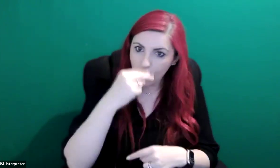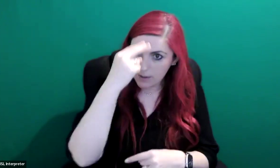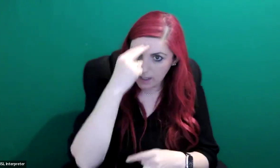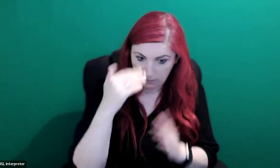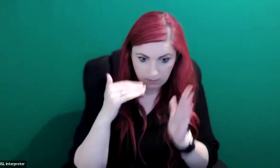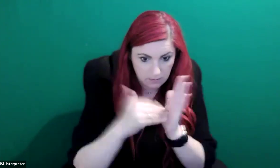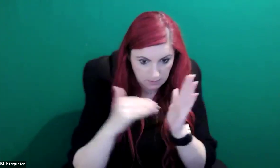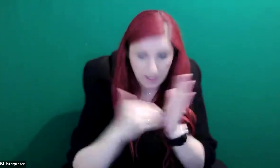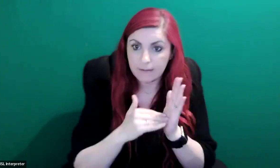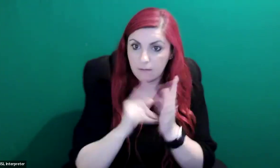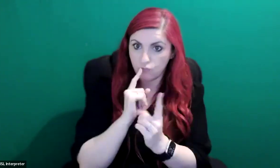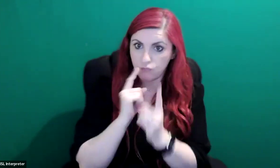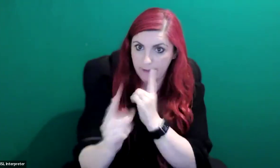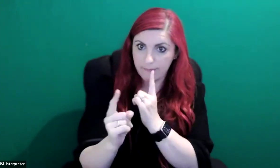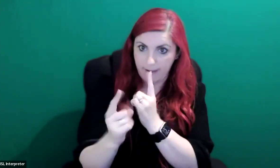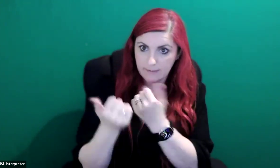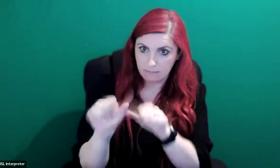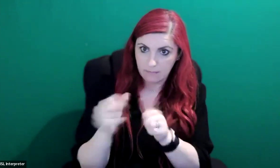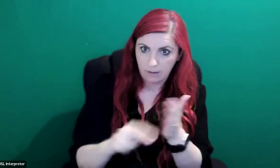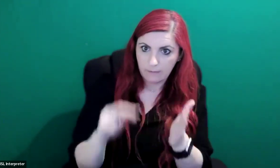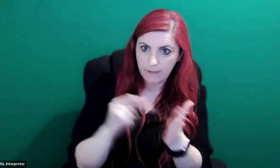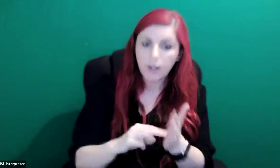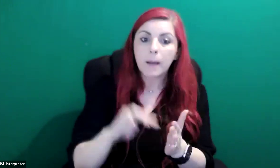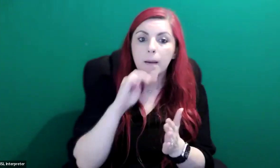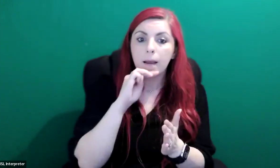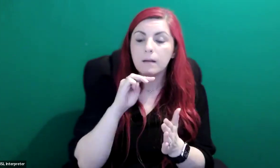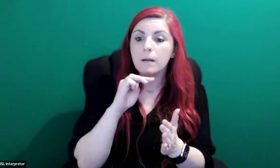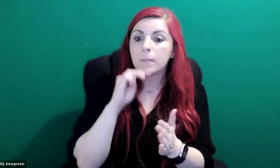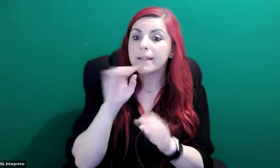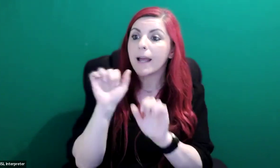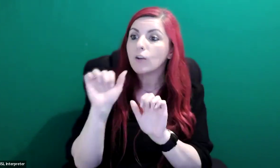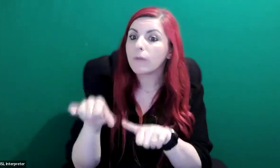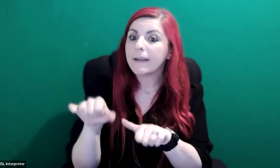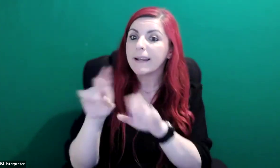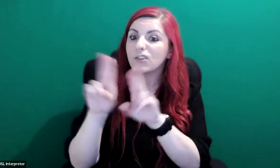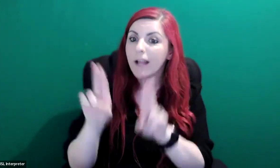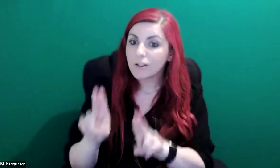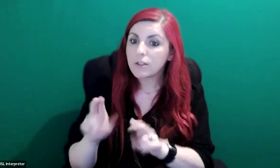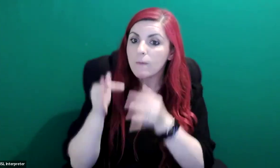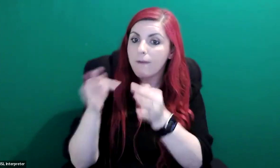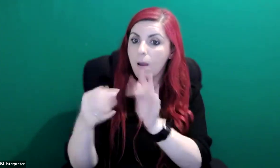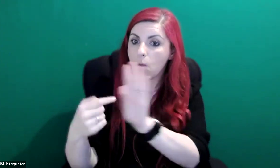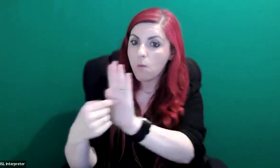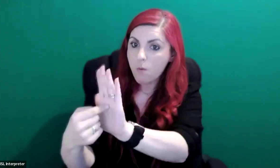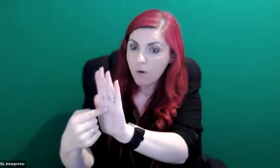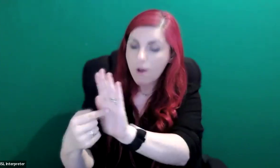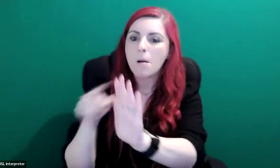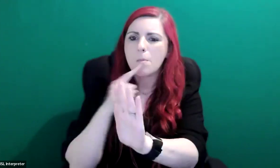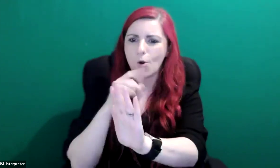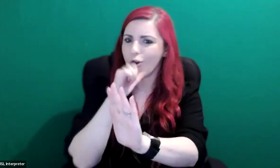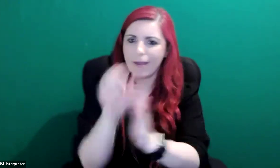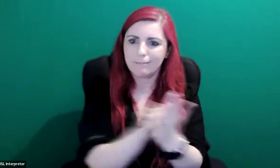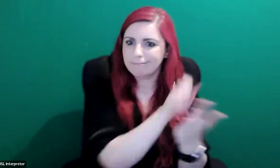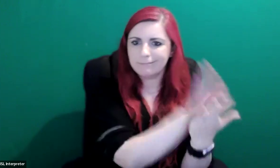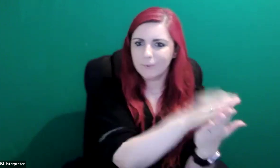state has ratified the convention, that just means that it's agreed to follow it in the international sphere. And while that